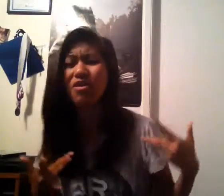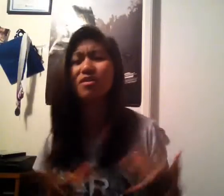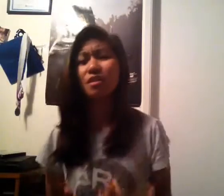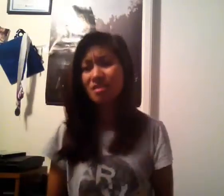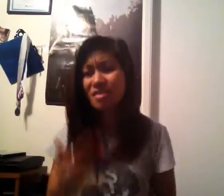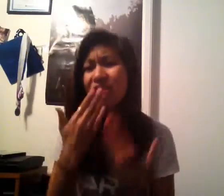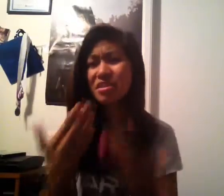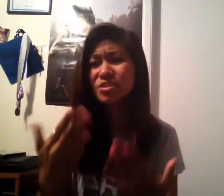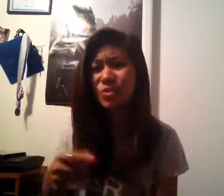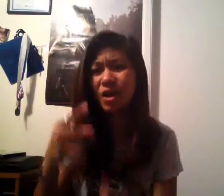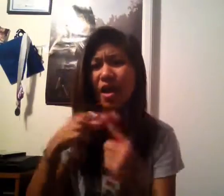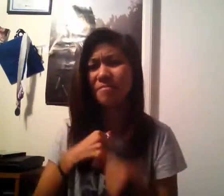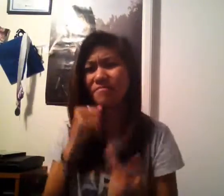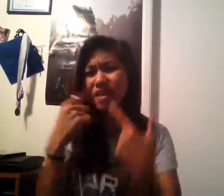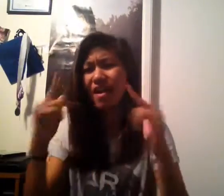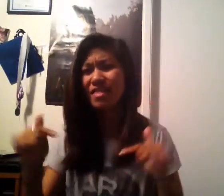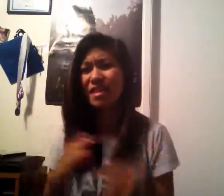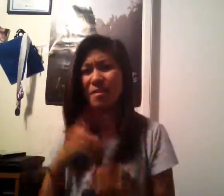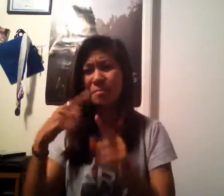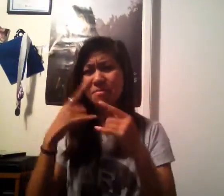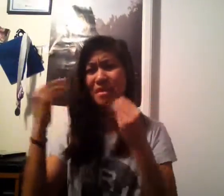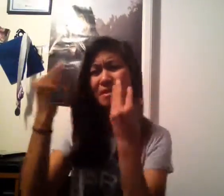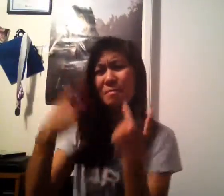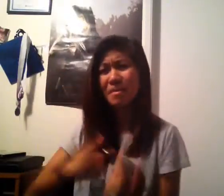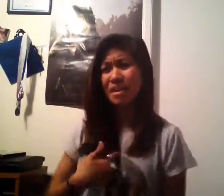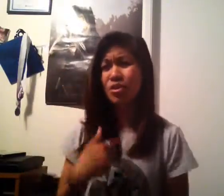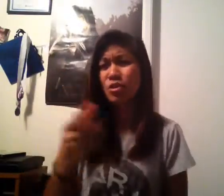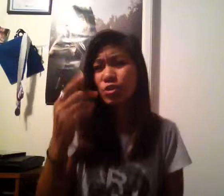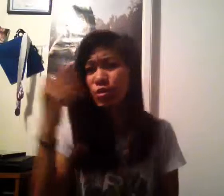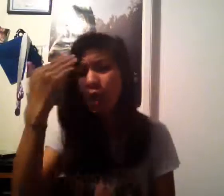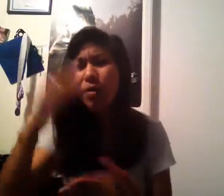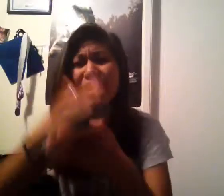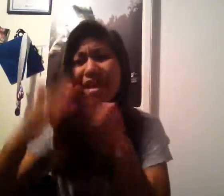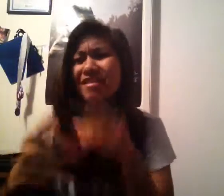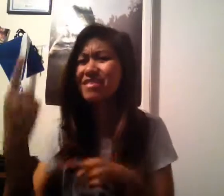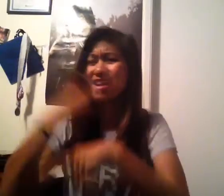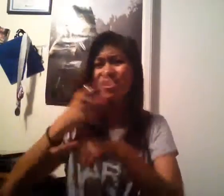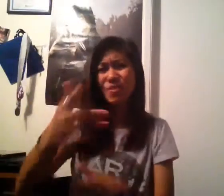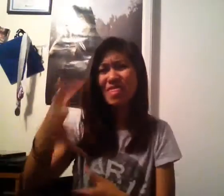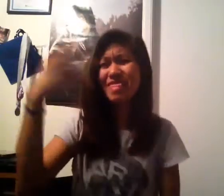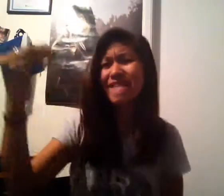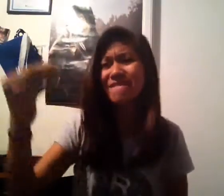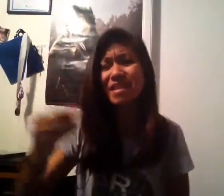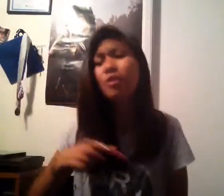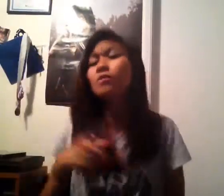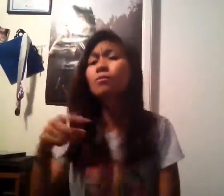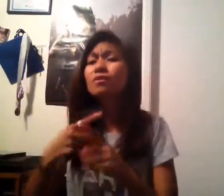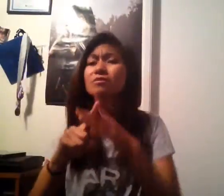Thanks to you, I'm finally thinking about me. You know in the end, the day I left is just my beginning.